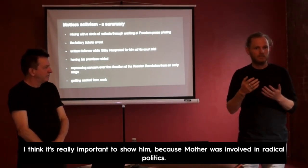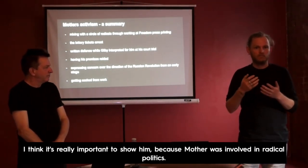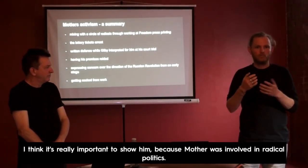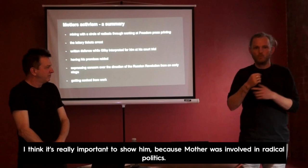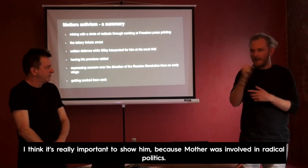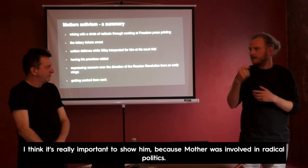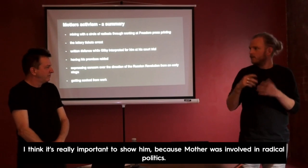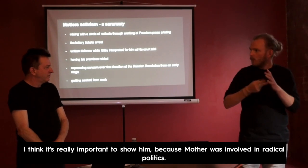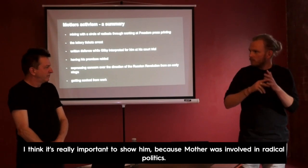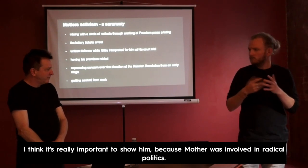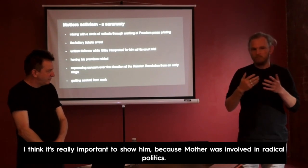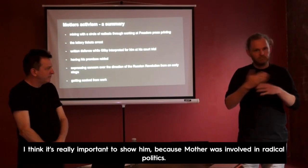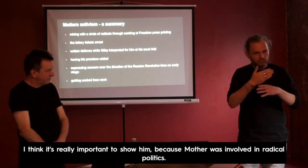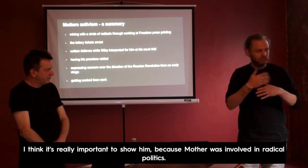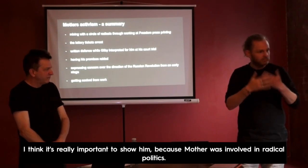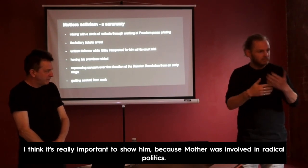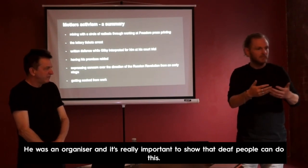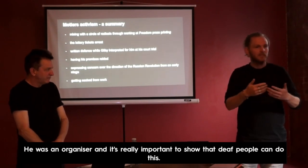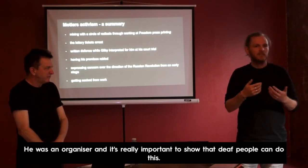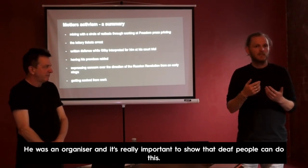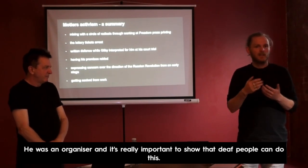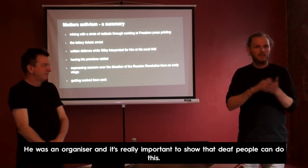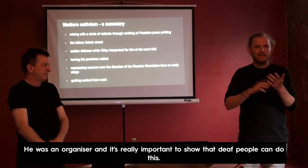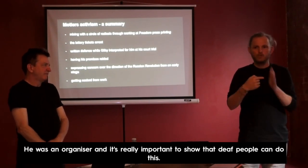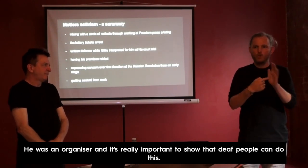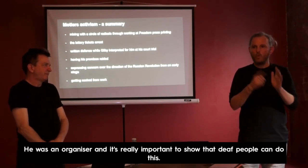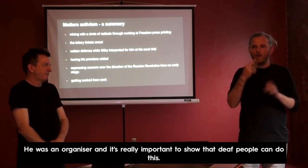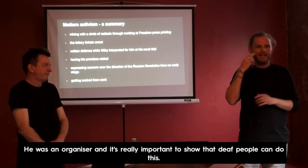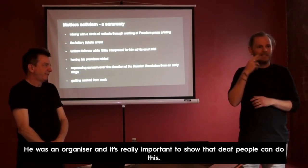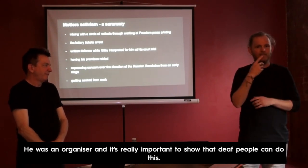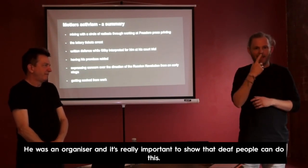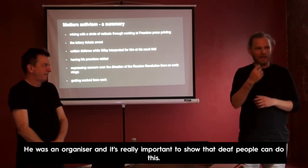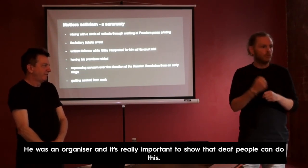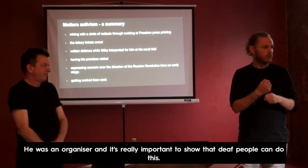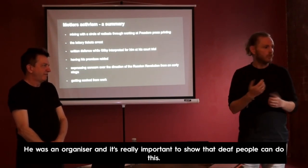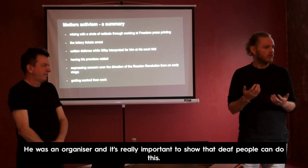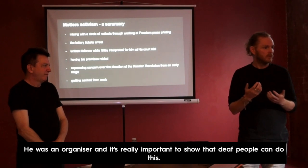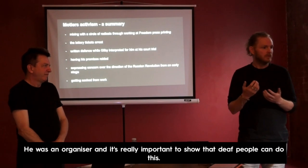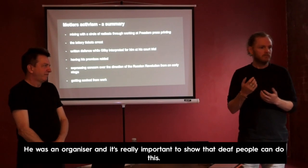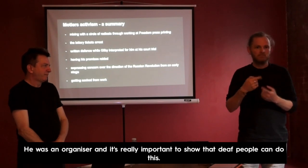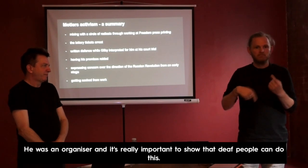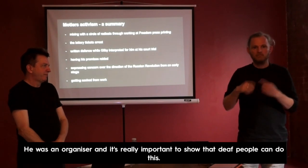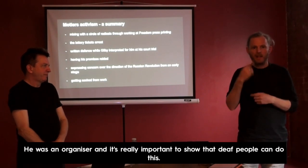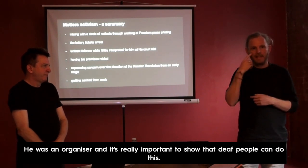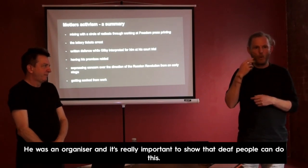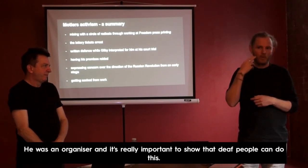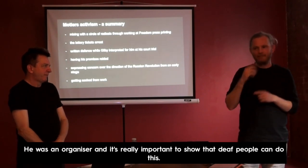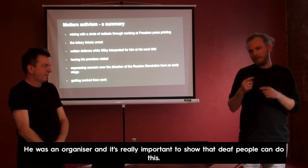was involved in radical politics. He was an organiser, and it's really important to show that deaf people can do